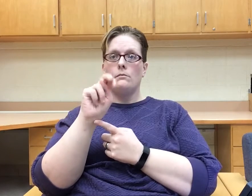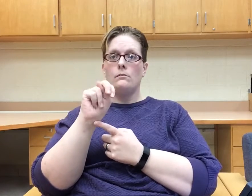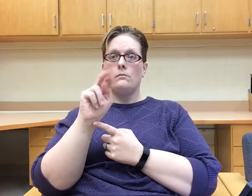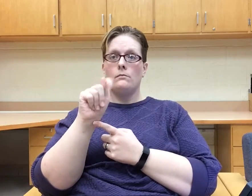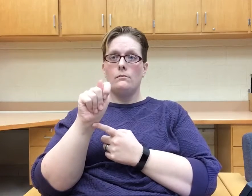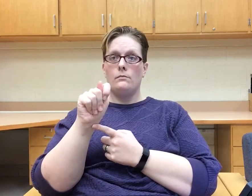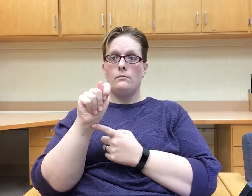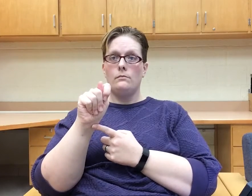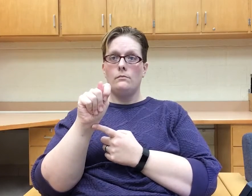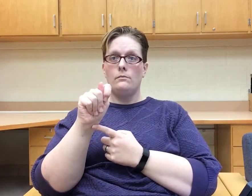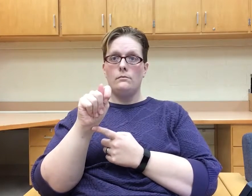convergent.